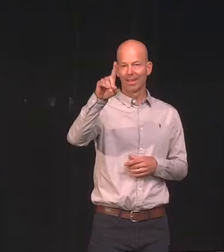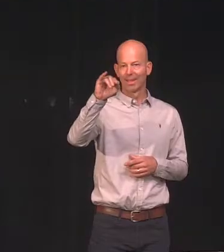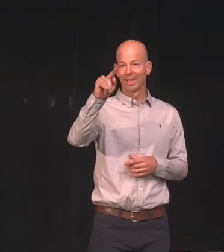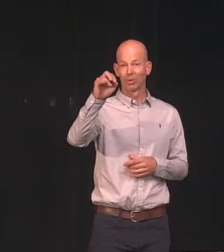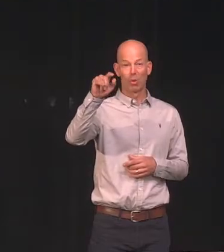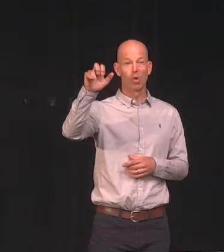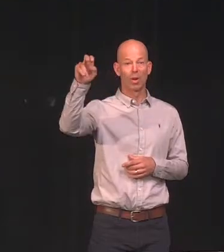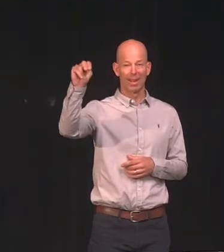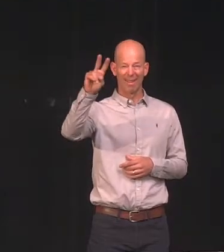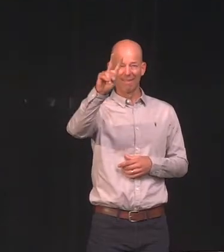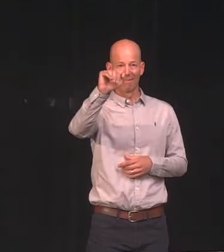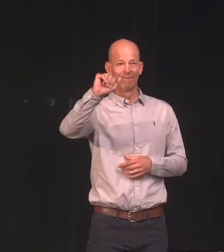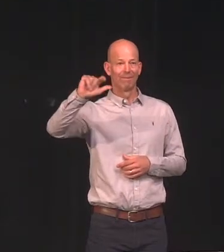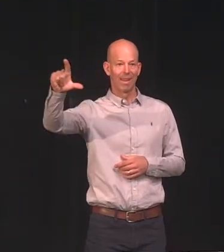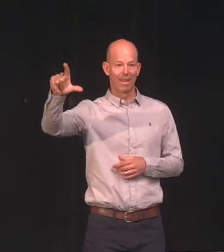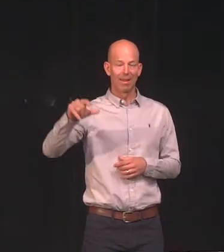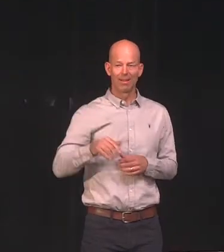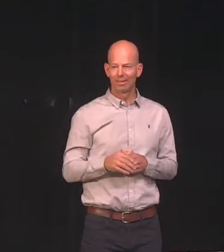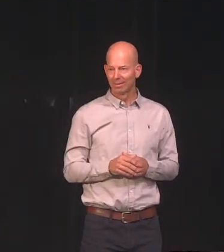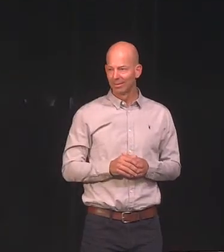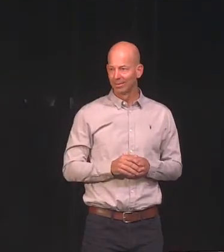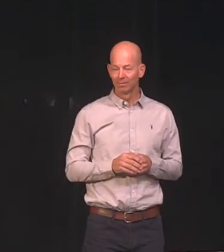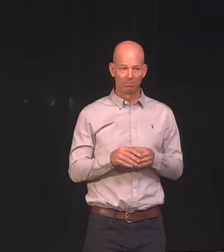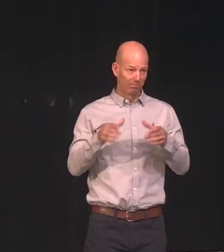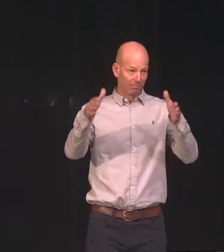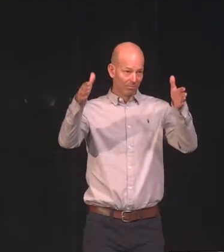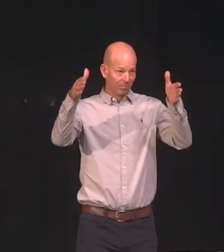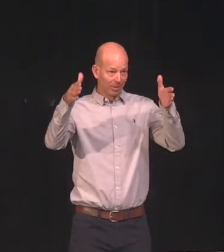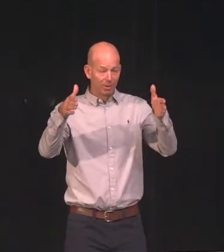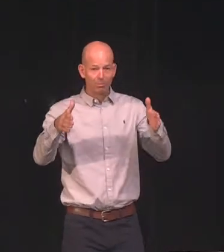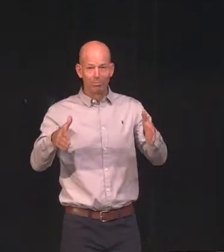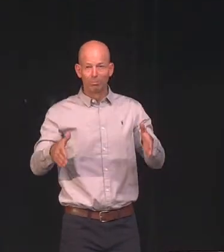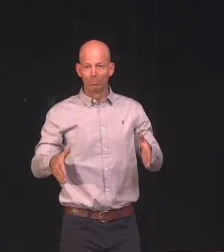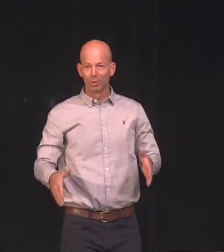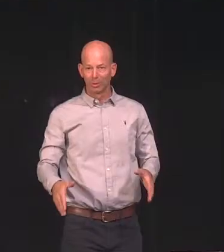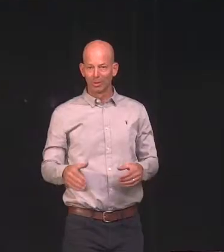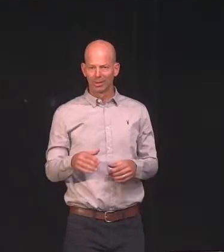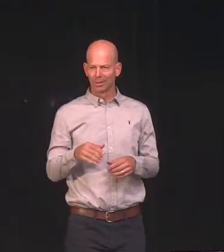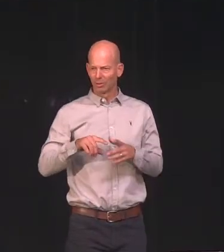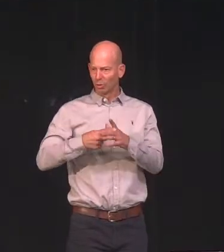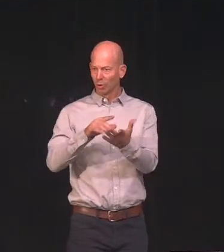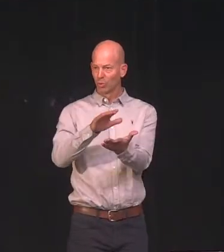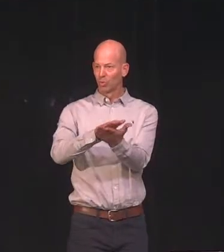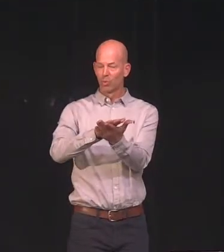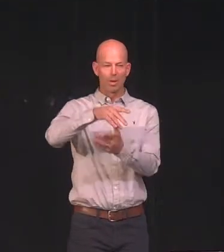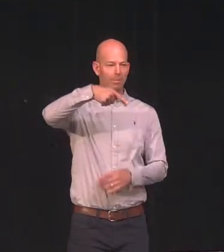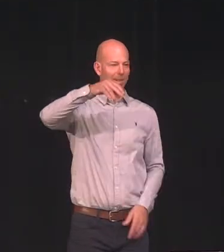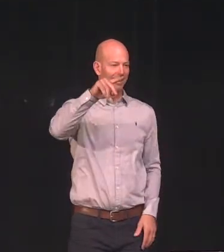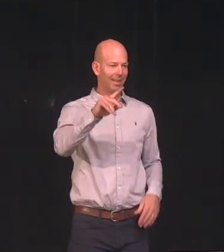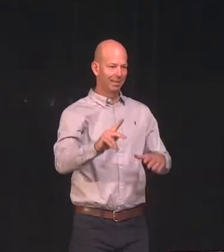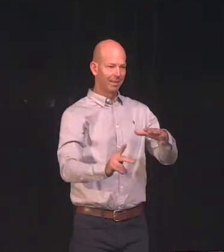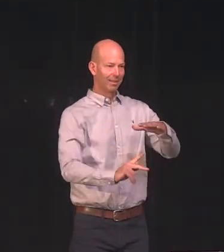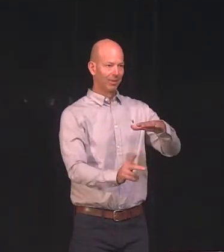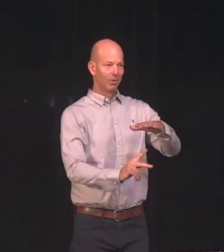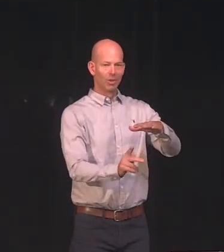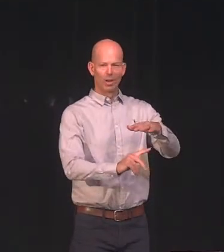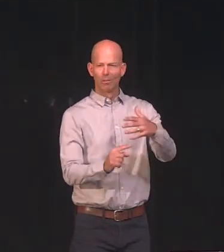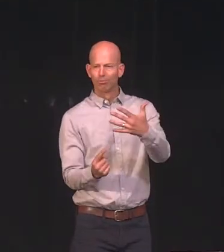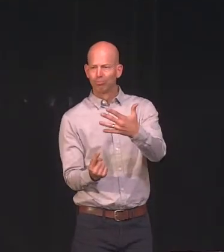the honor of introducing our valedictorian this year. This person started school at